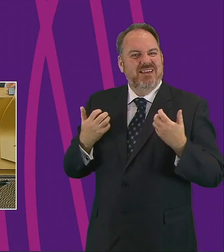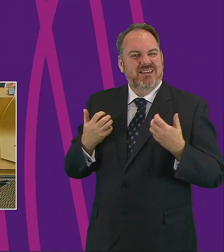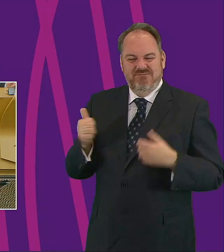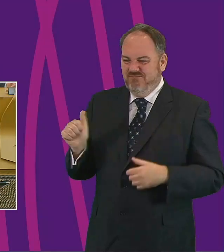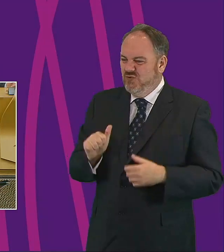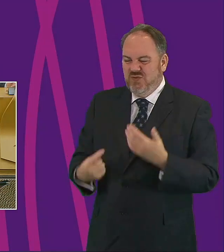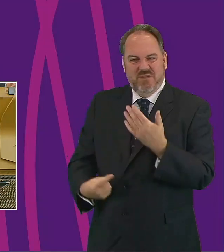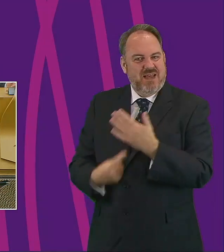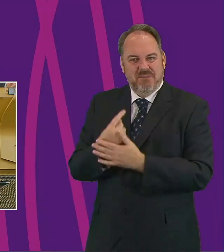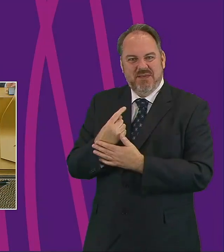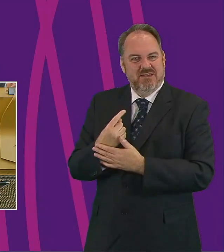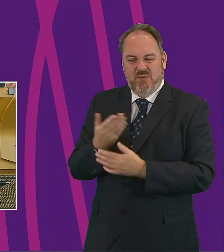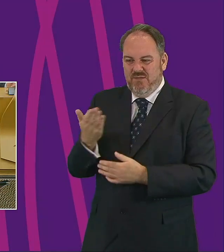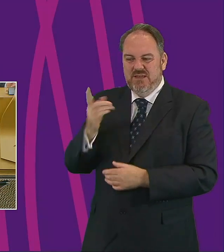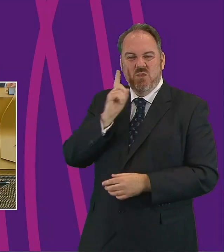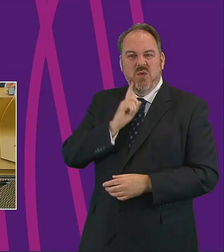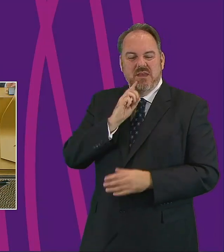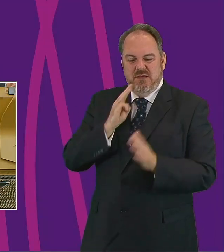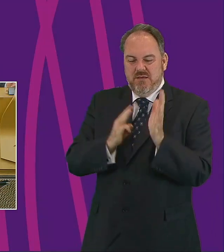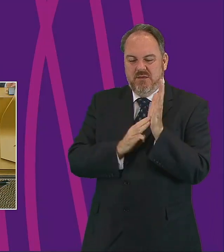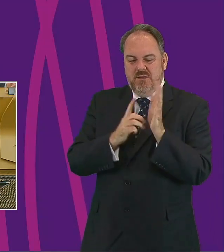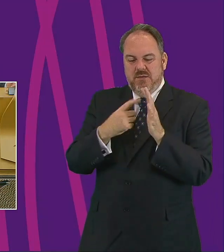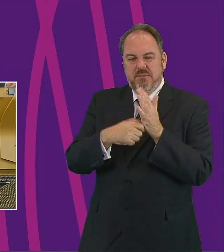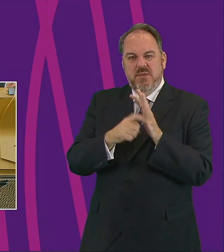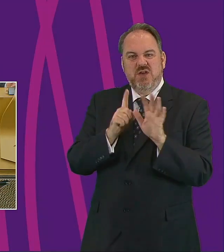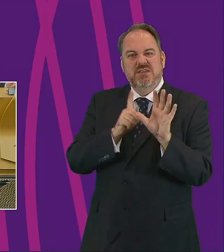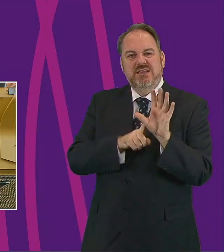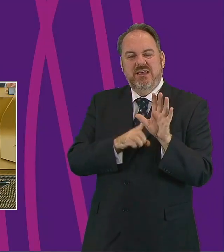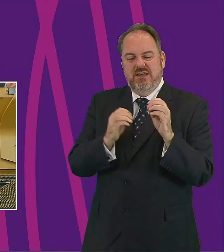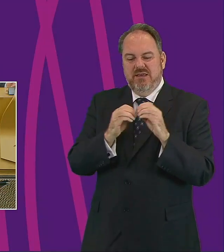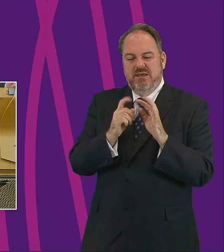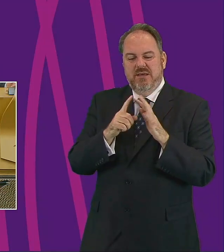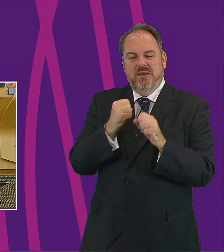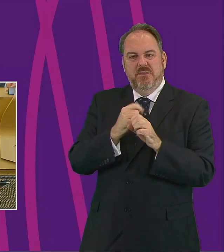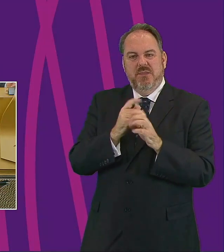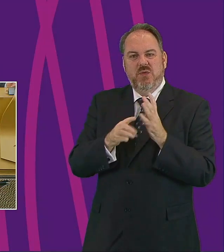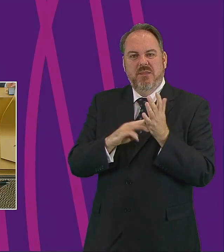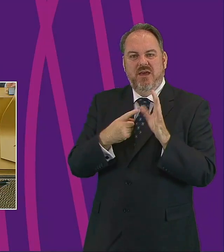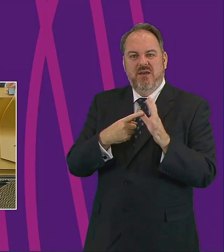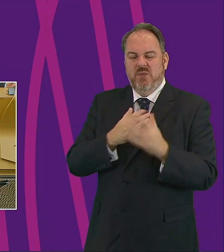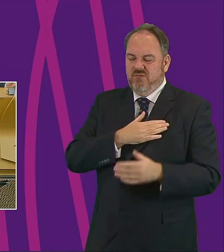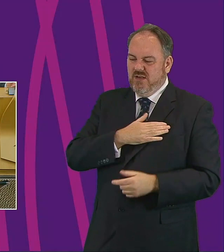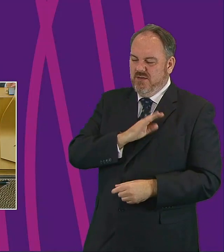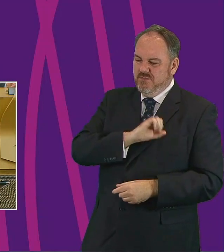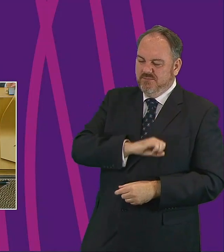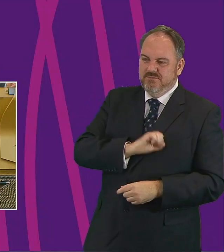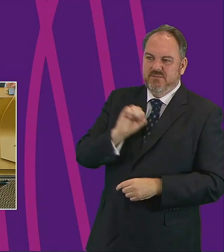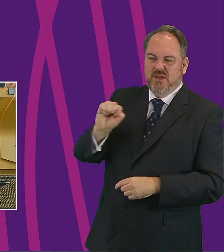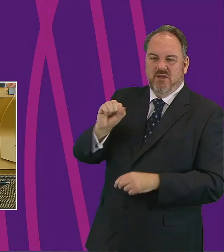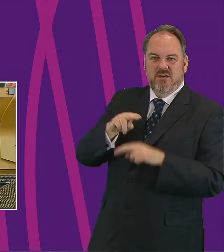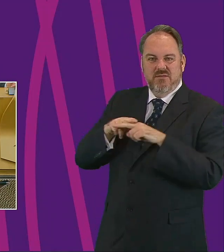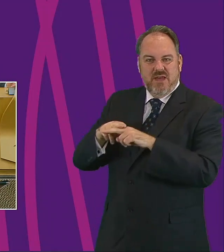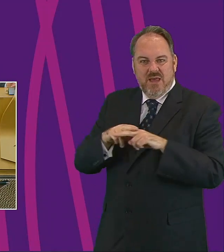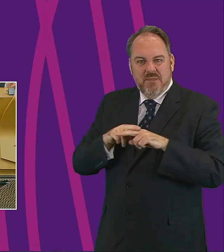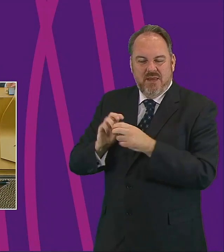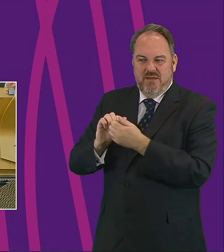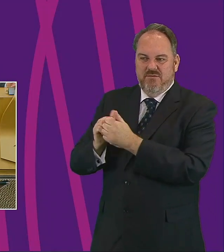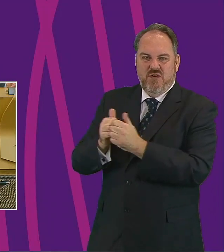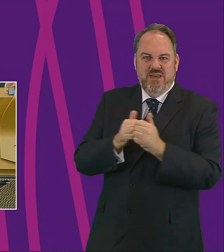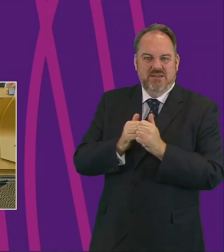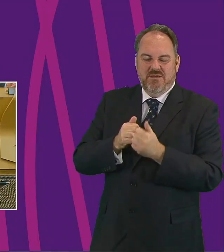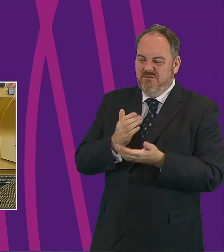Mercy Baguma. And first and foremost, my thoughts, and I'm sure the thoughts of all of us, go to her family and friends following her tragic